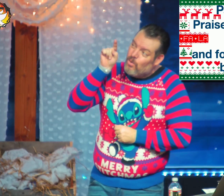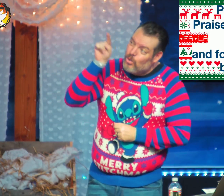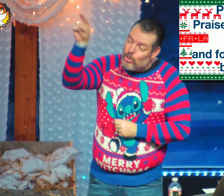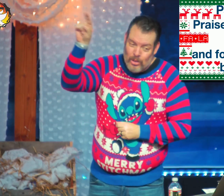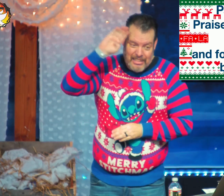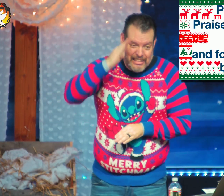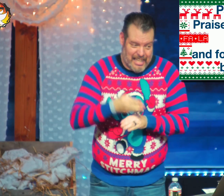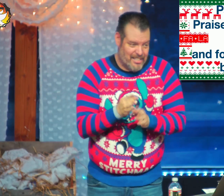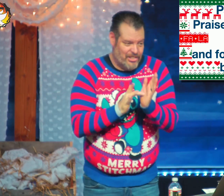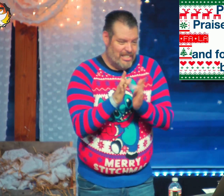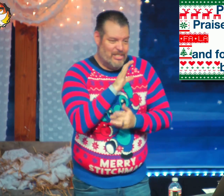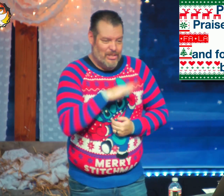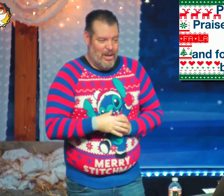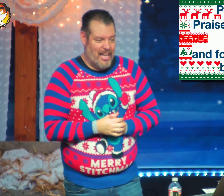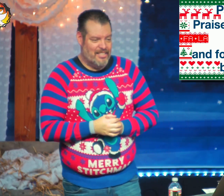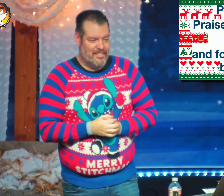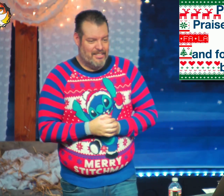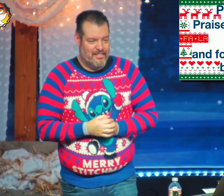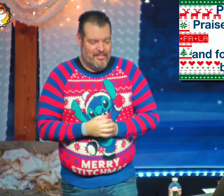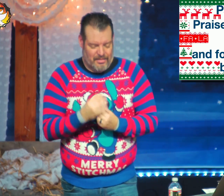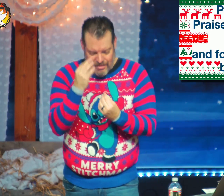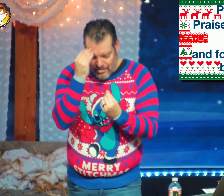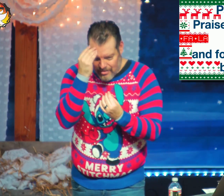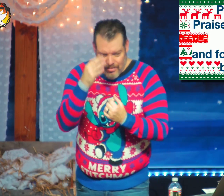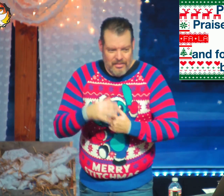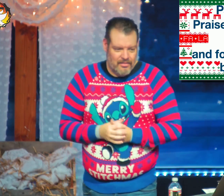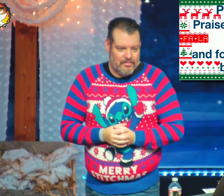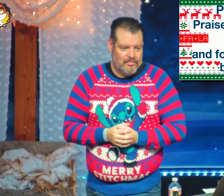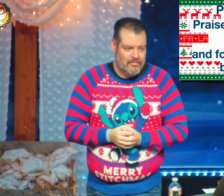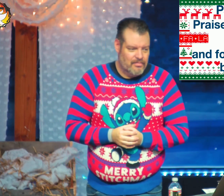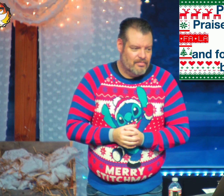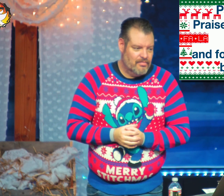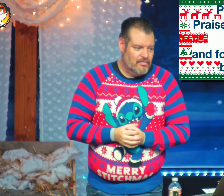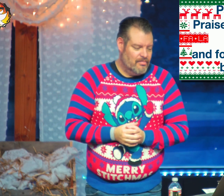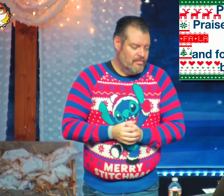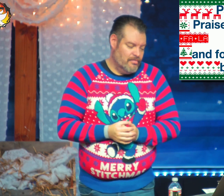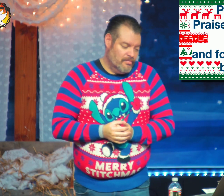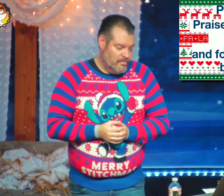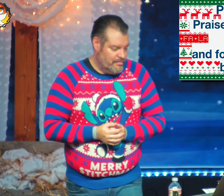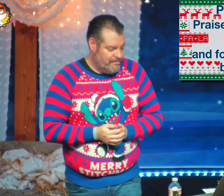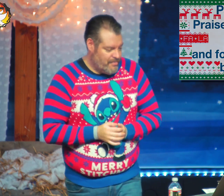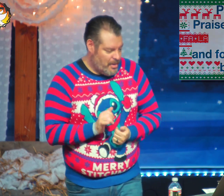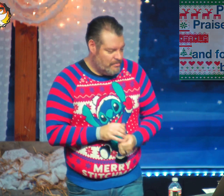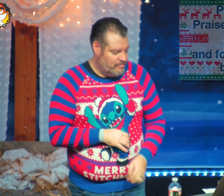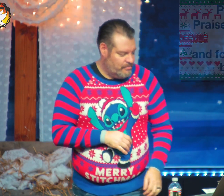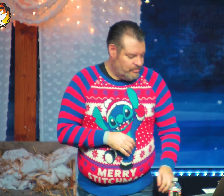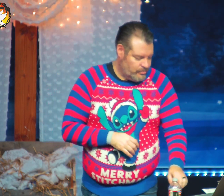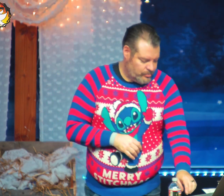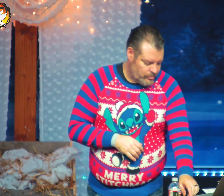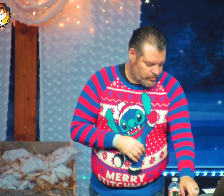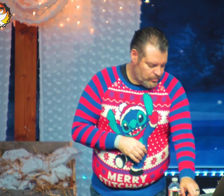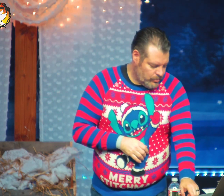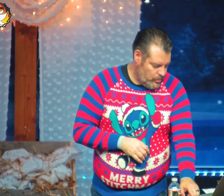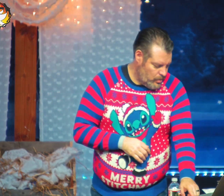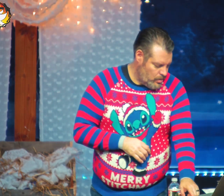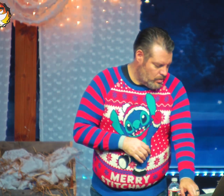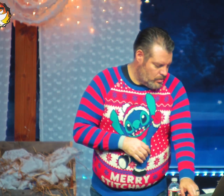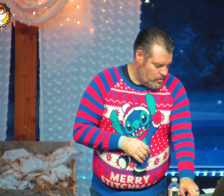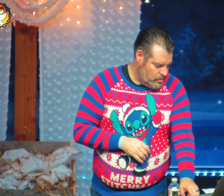gifts. But you have to think about it and remember that. Thank you, God, for my home and my car and my job and